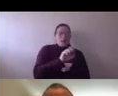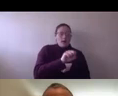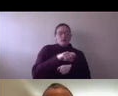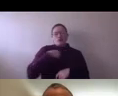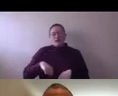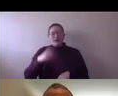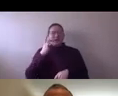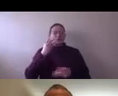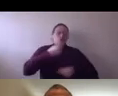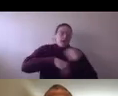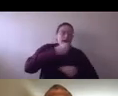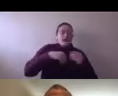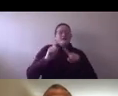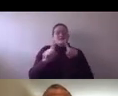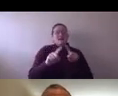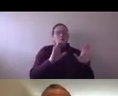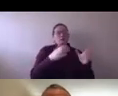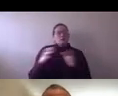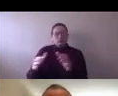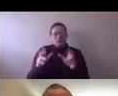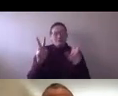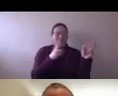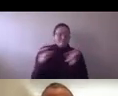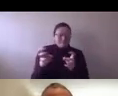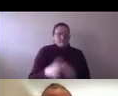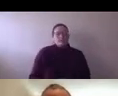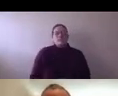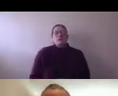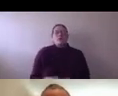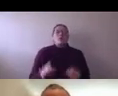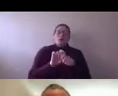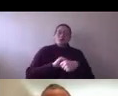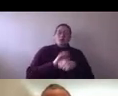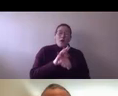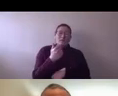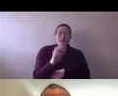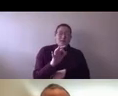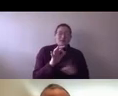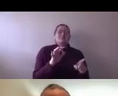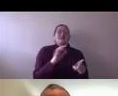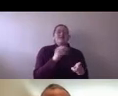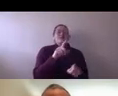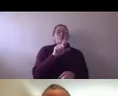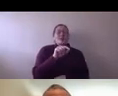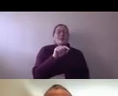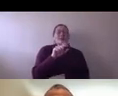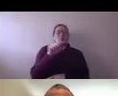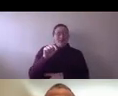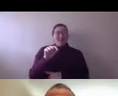many other areas. And also the COVID-19 and the 2020 presidential